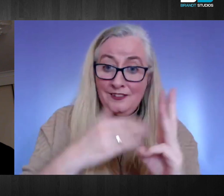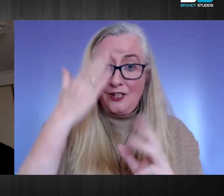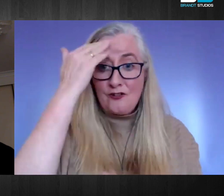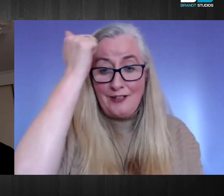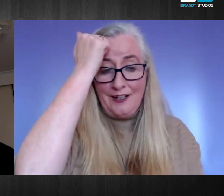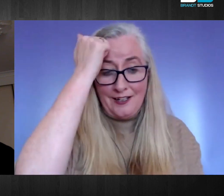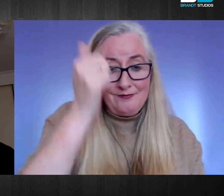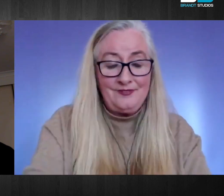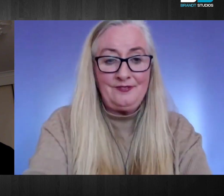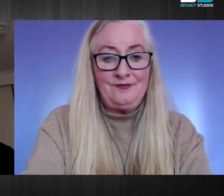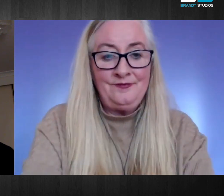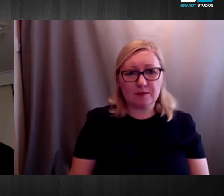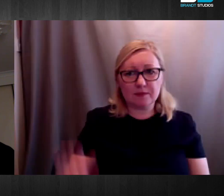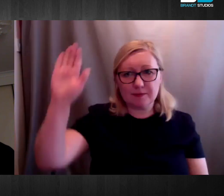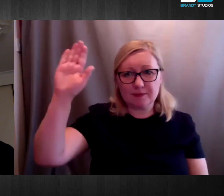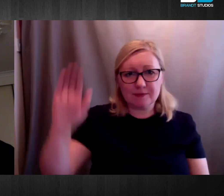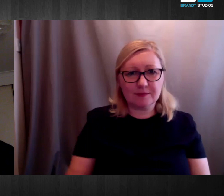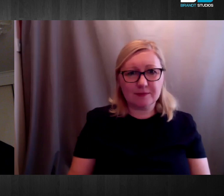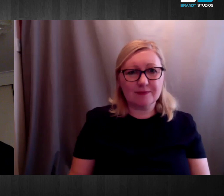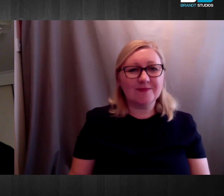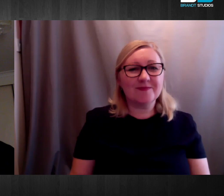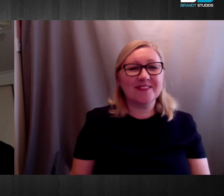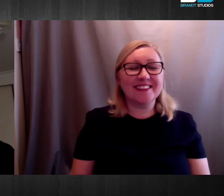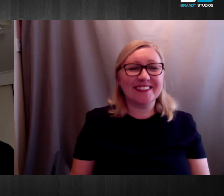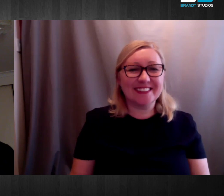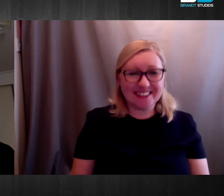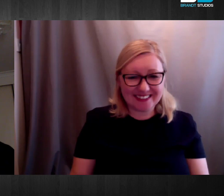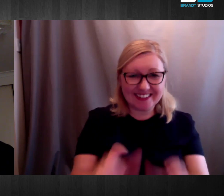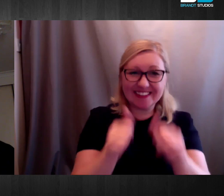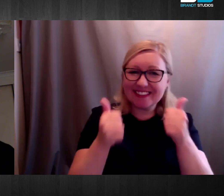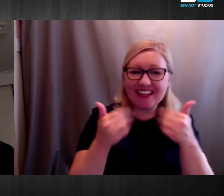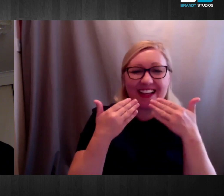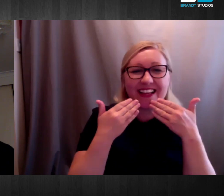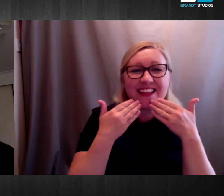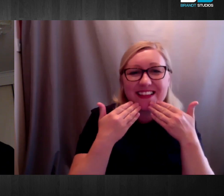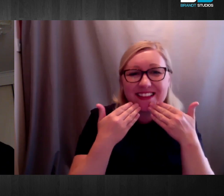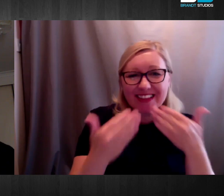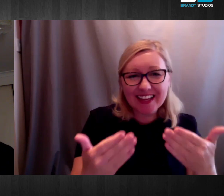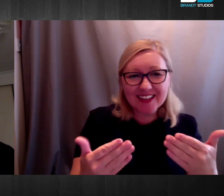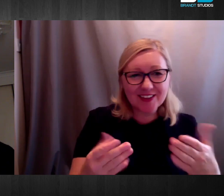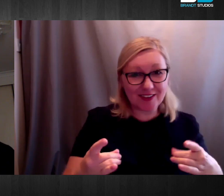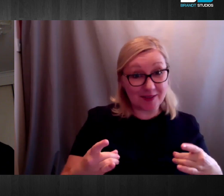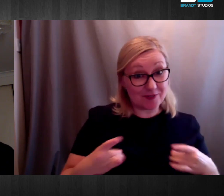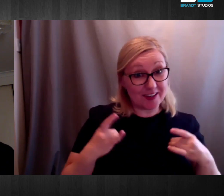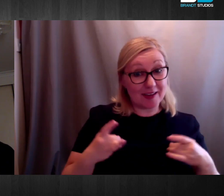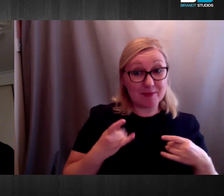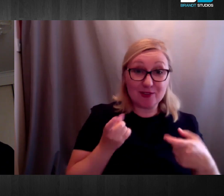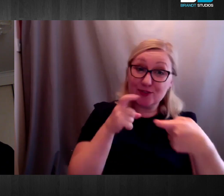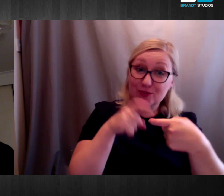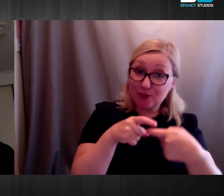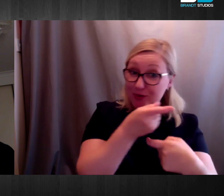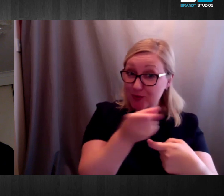Hi, look, I'm really pleased to join you this morning, whatever time it is. Look, I think, first of all, I'd just like